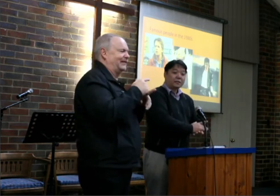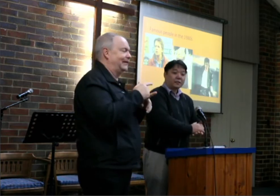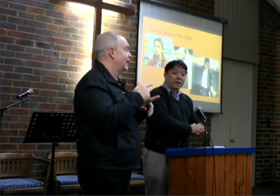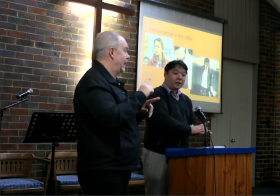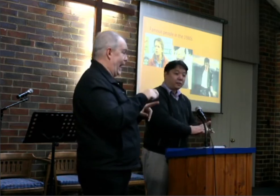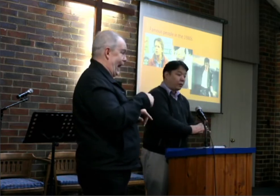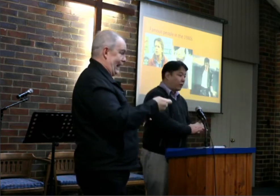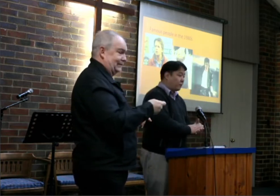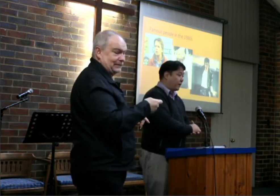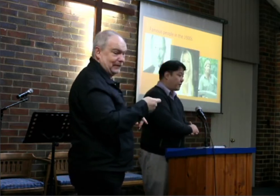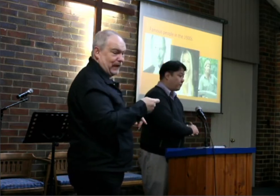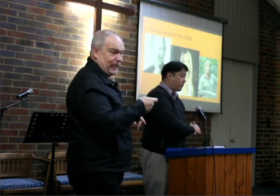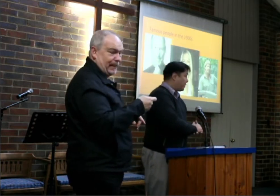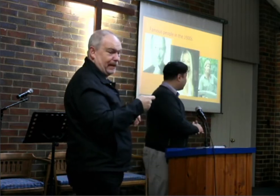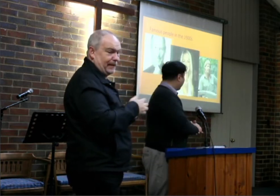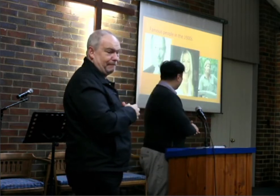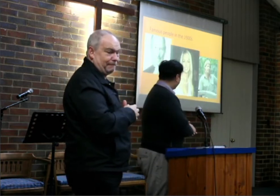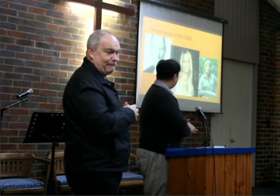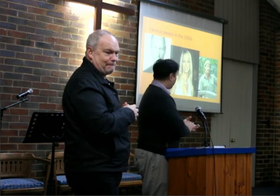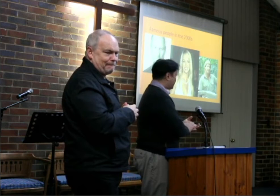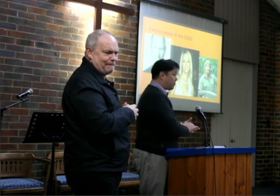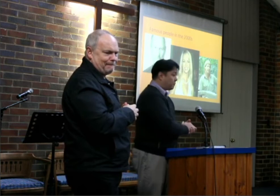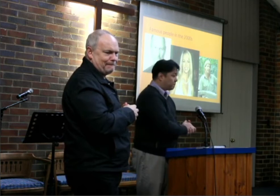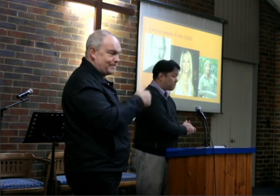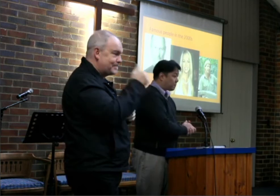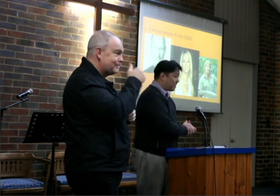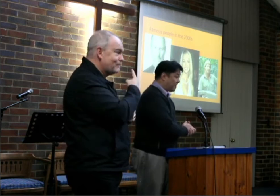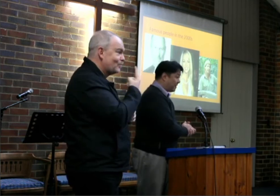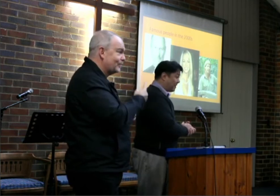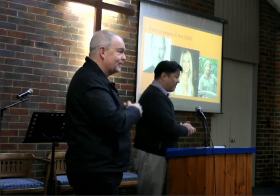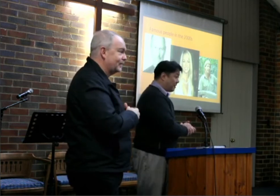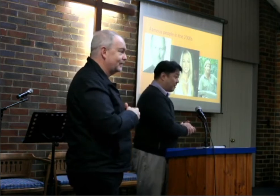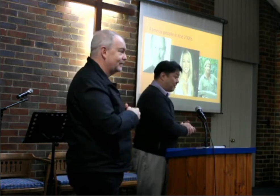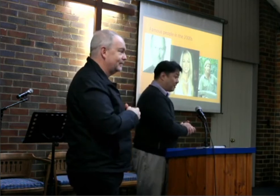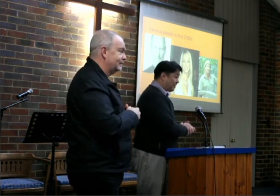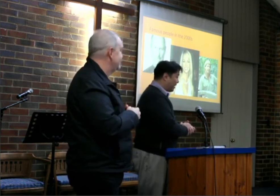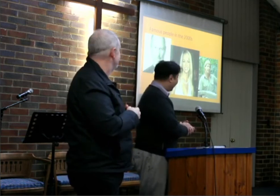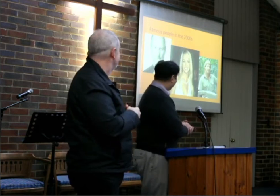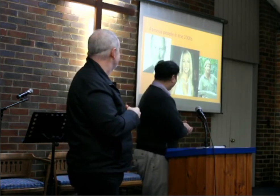Next slide, we go a couple of decades before that. Maybe you might know some of these people.